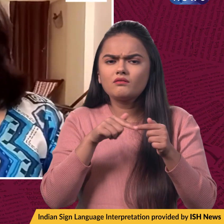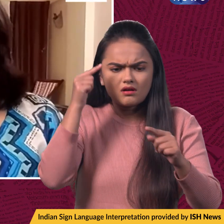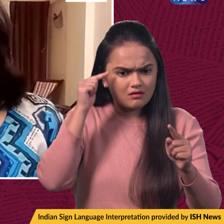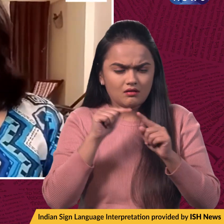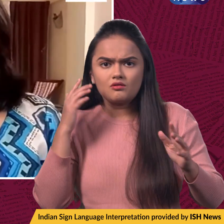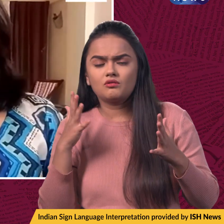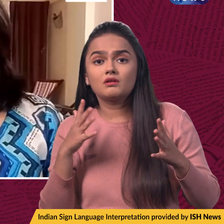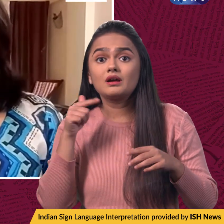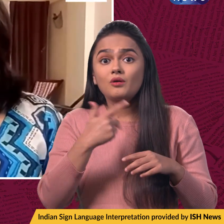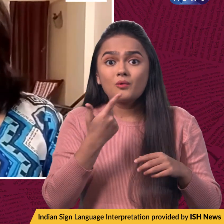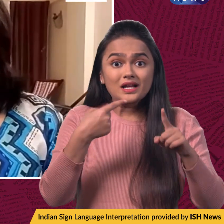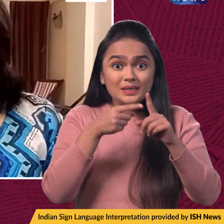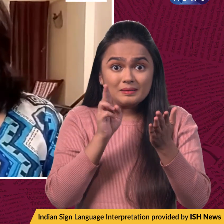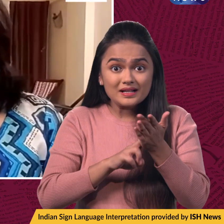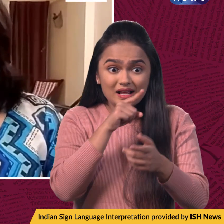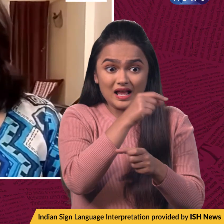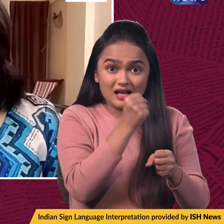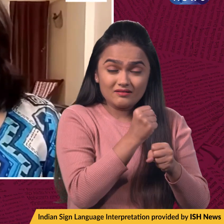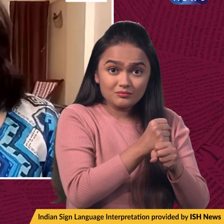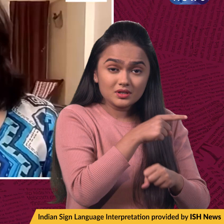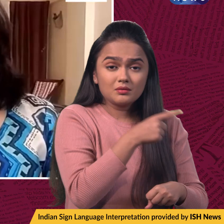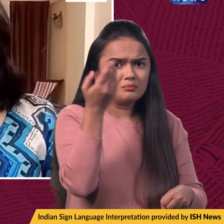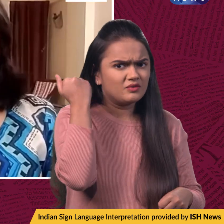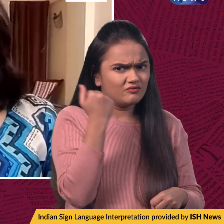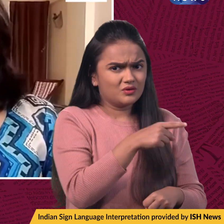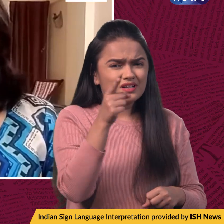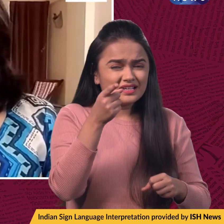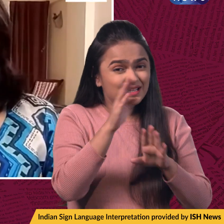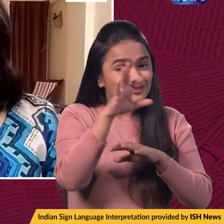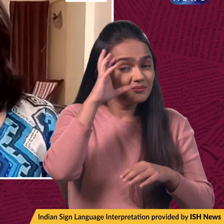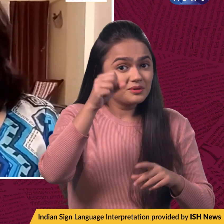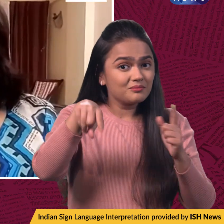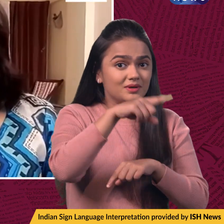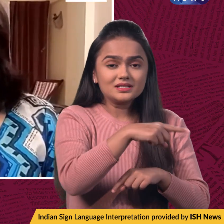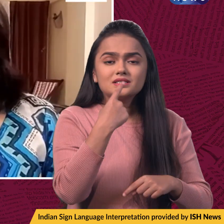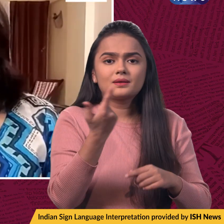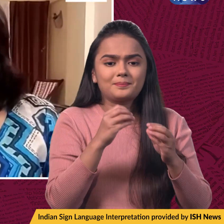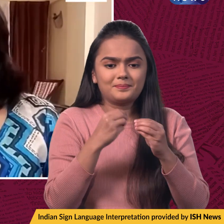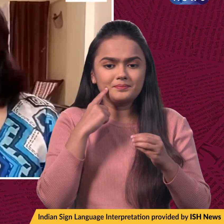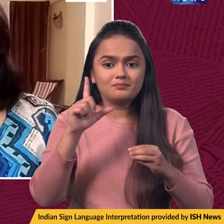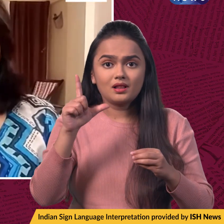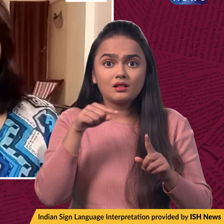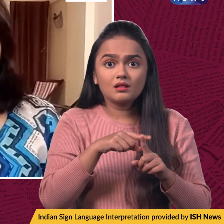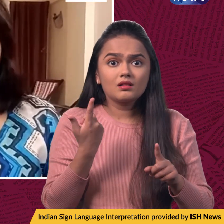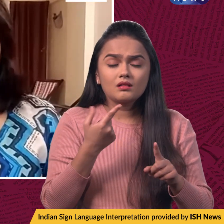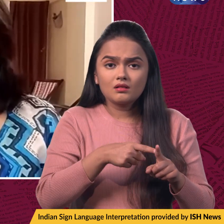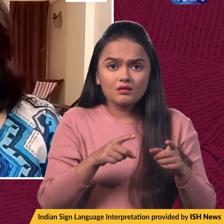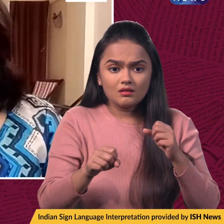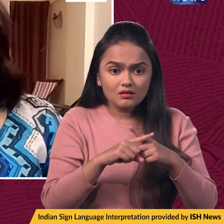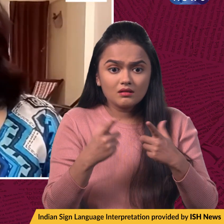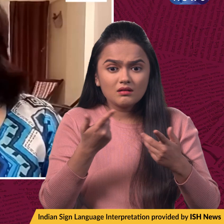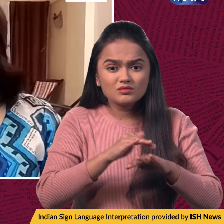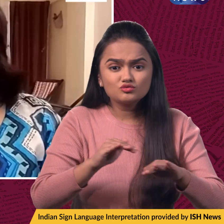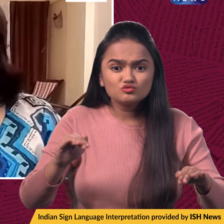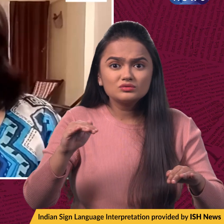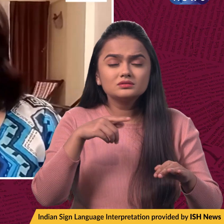because the Tamil Nadu's governor had earlier, if you remember, said that the bill is against the